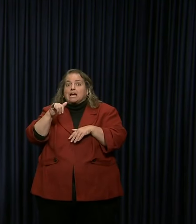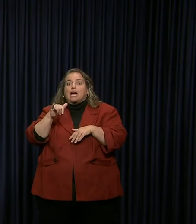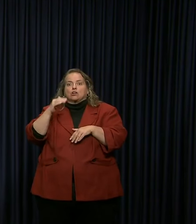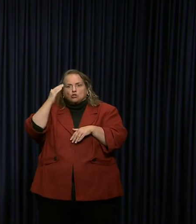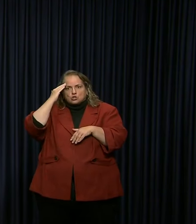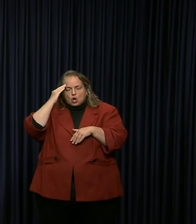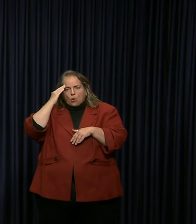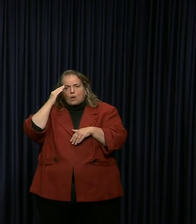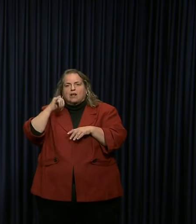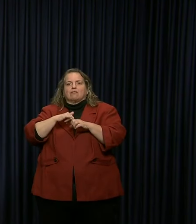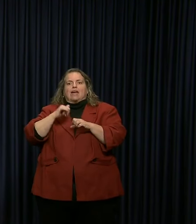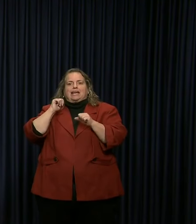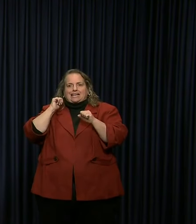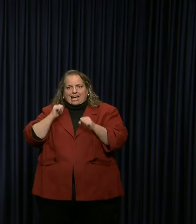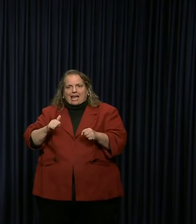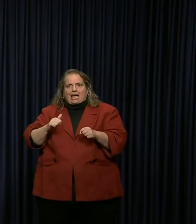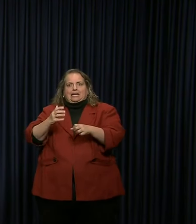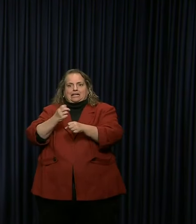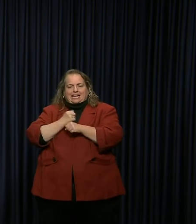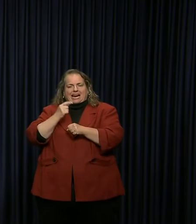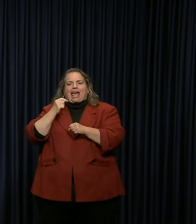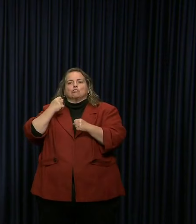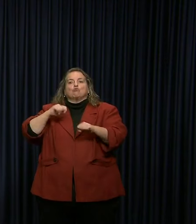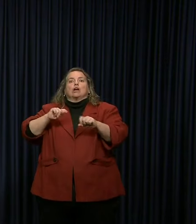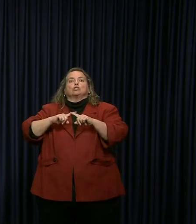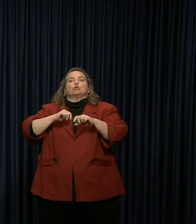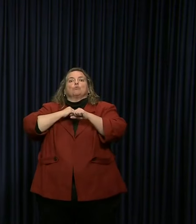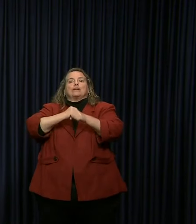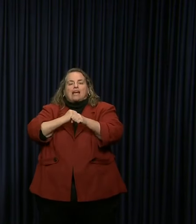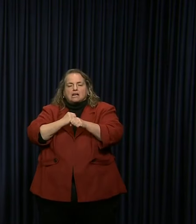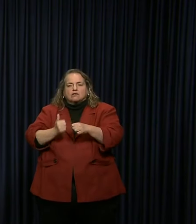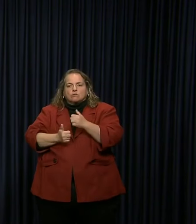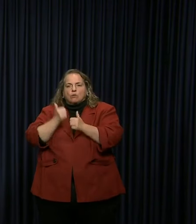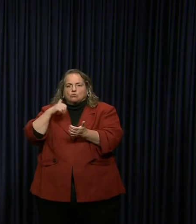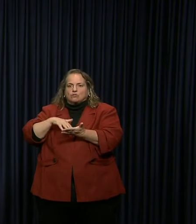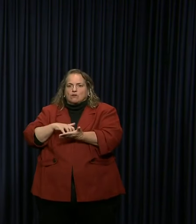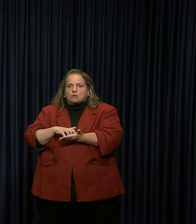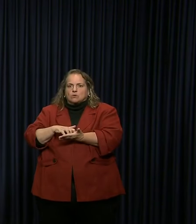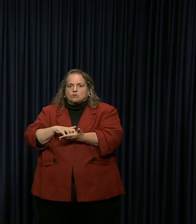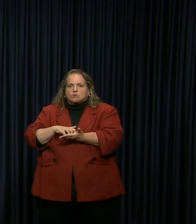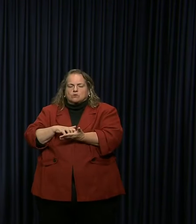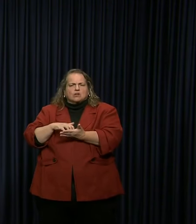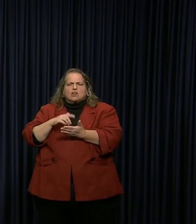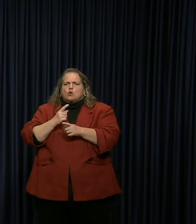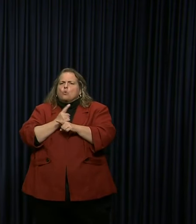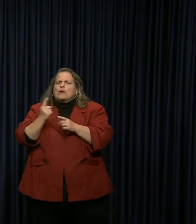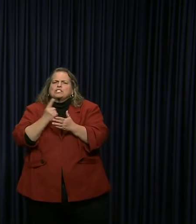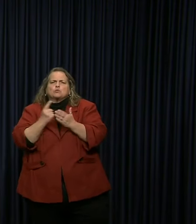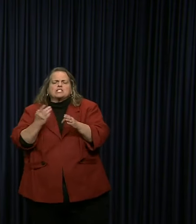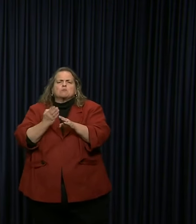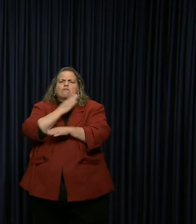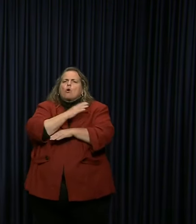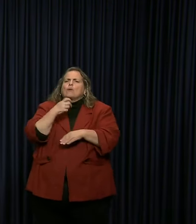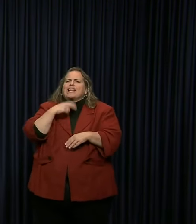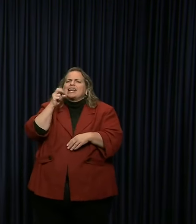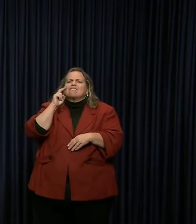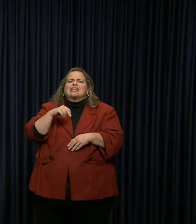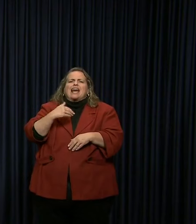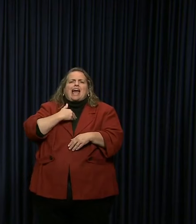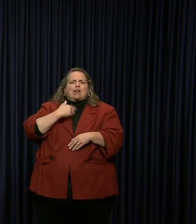every day trying to protect the most vulnerable. And this is why before we ever had one case, weeks before we had one case in any